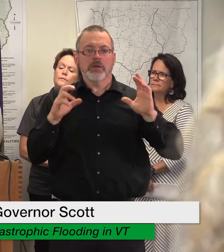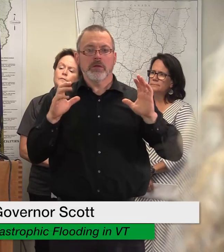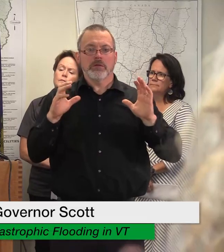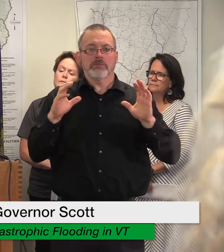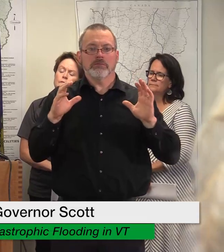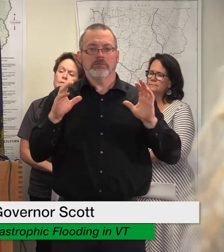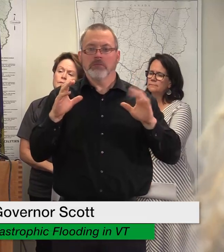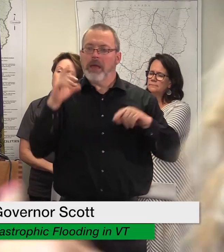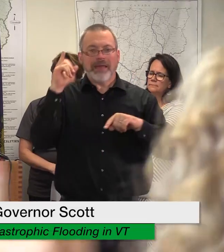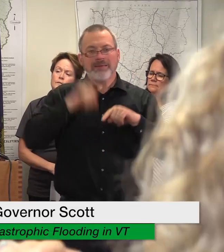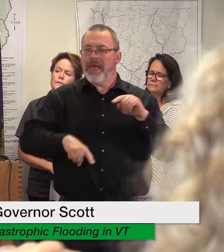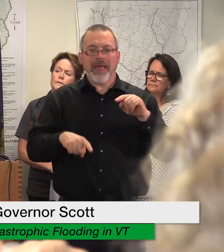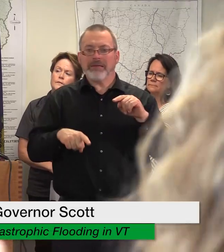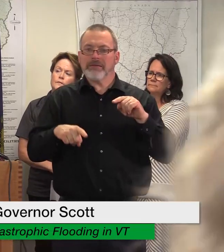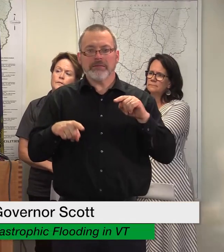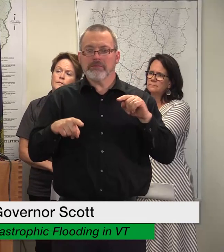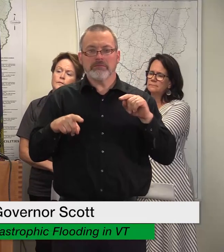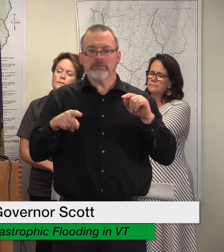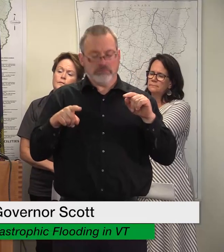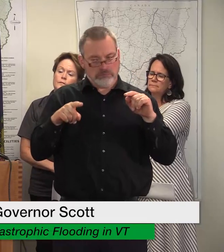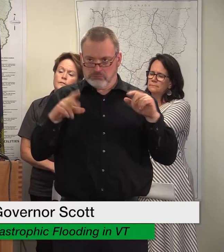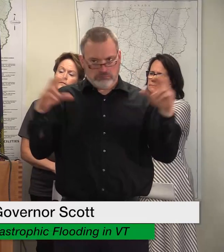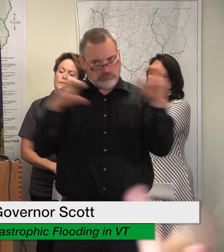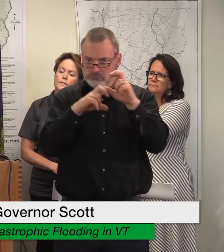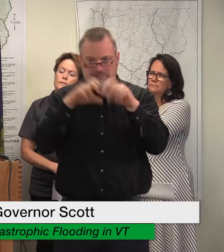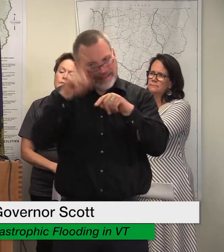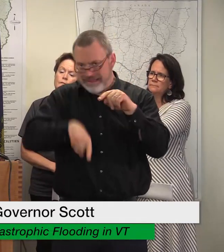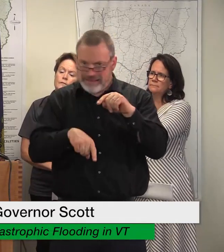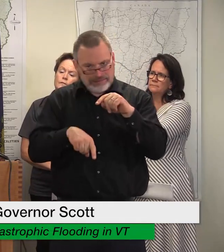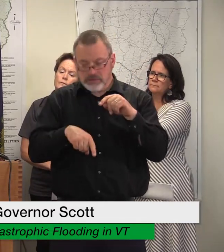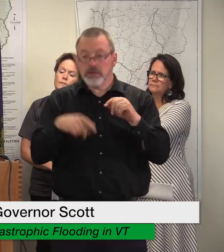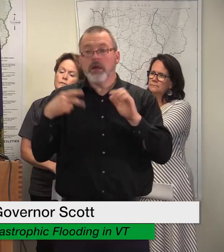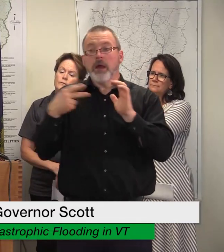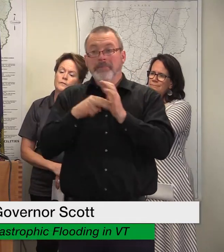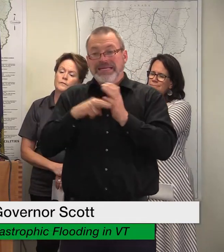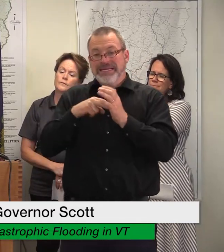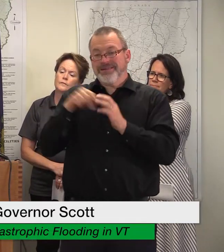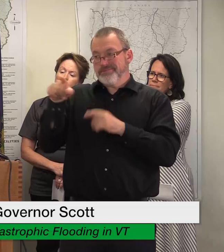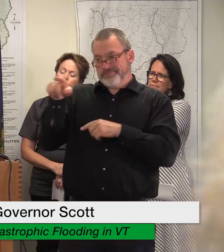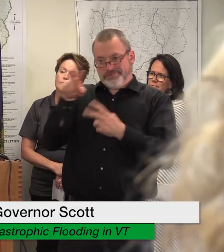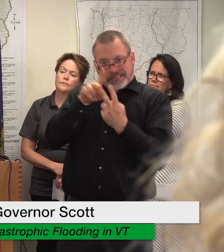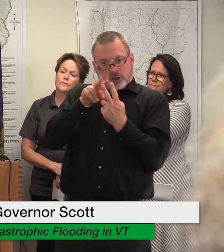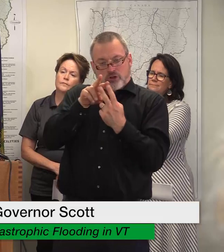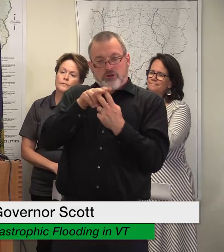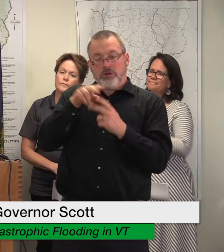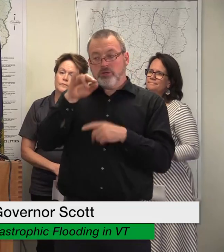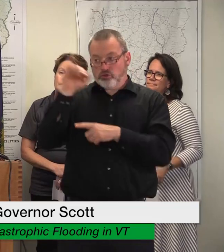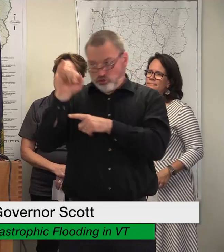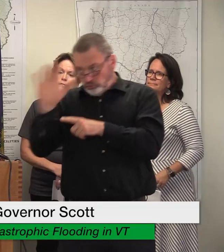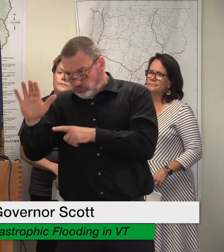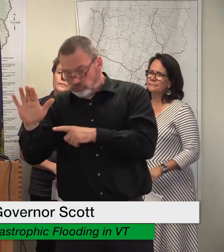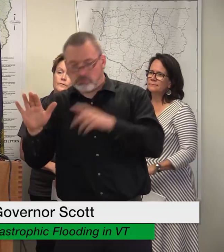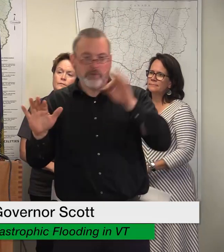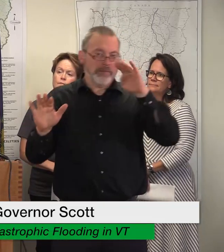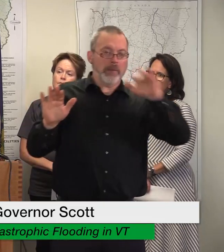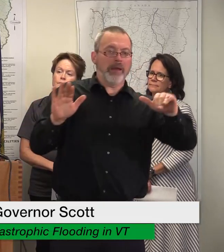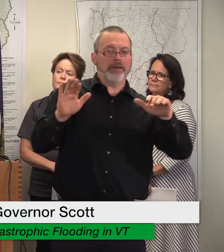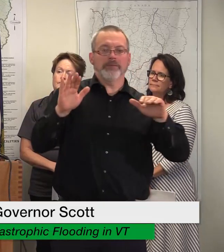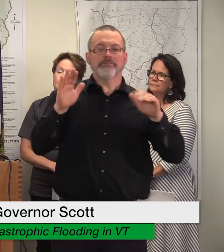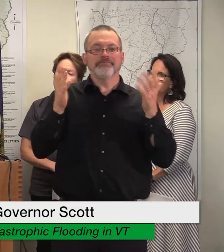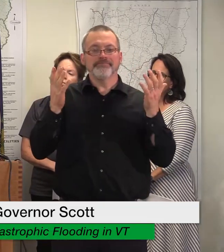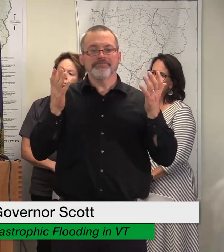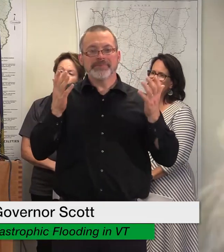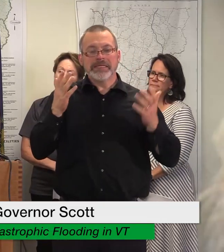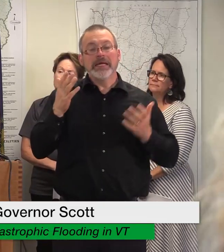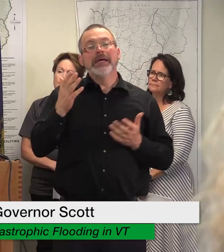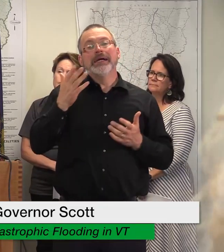FEMA provides. The other issue is be patient. Don't remove your home too quickly. The